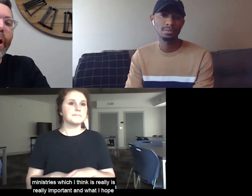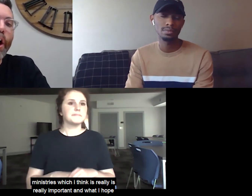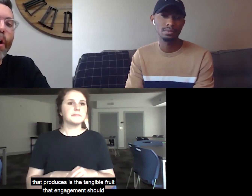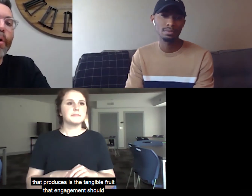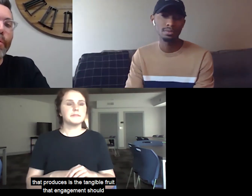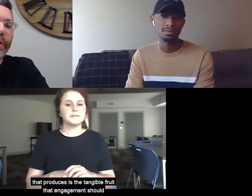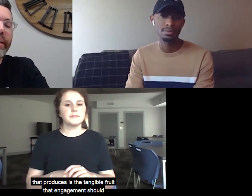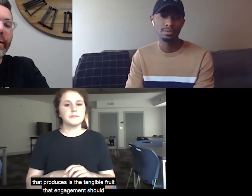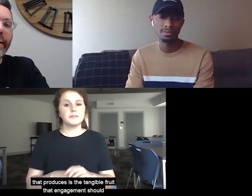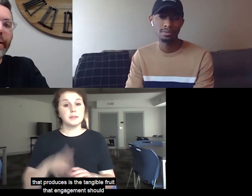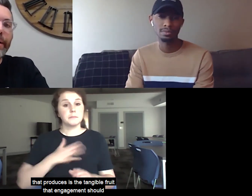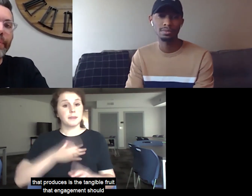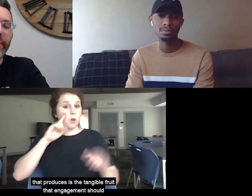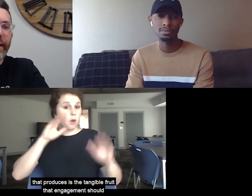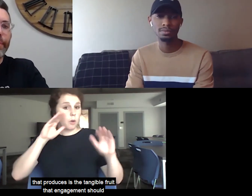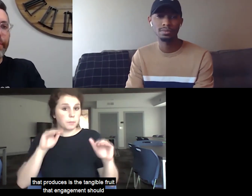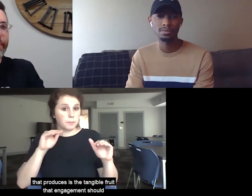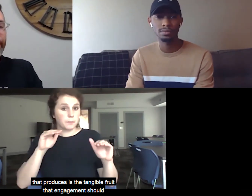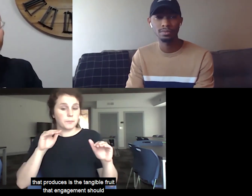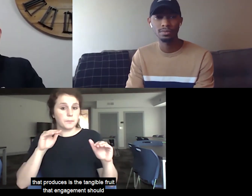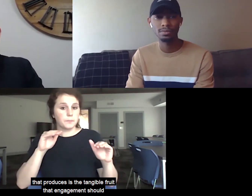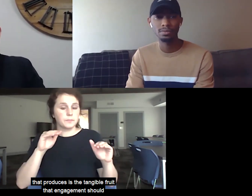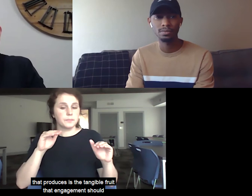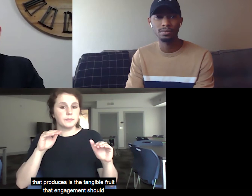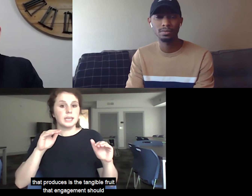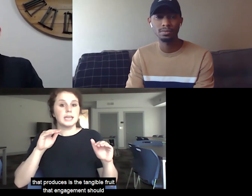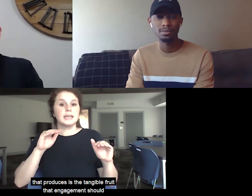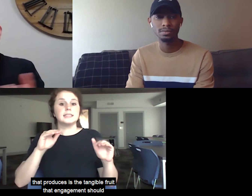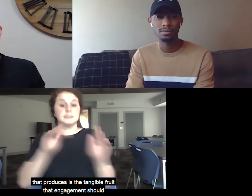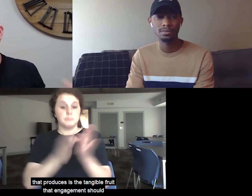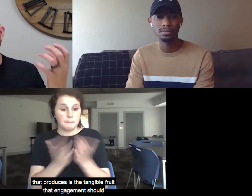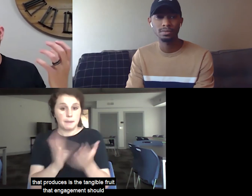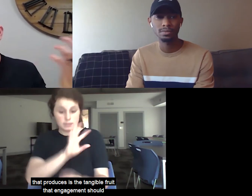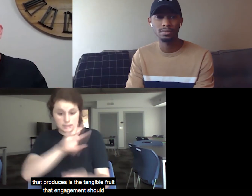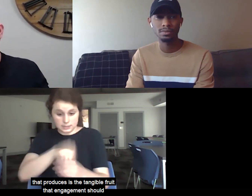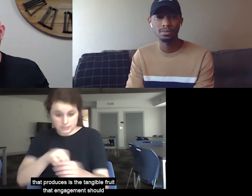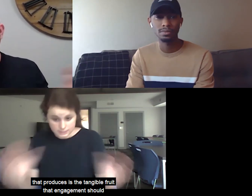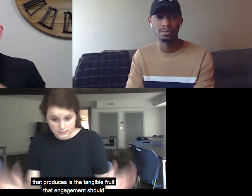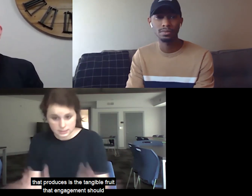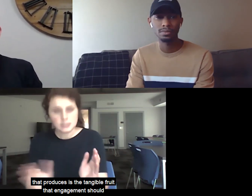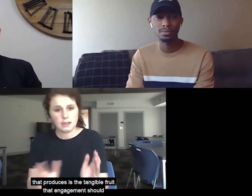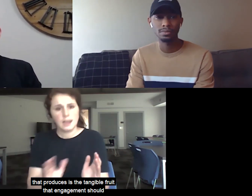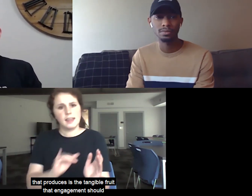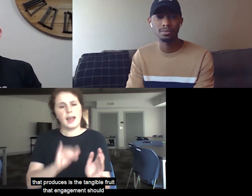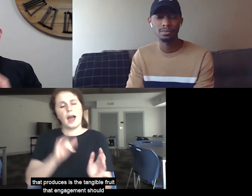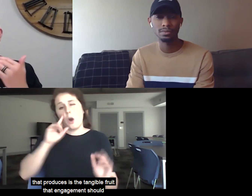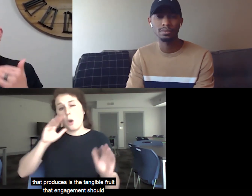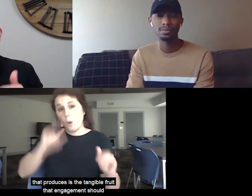I hope that produces is the tangible fruit